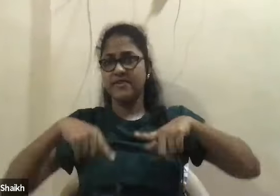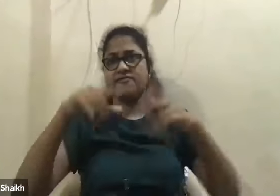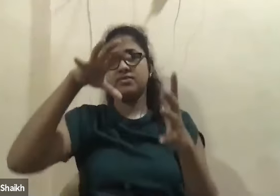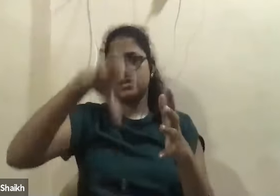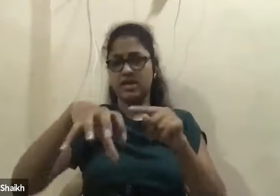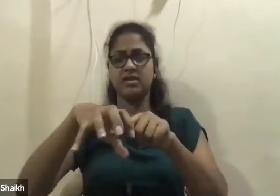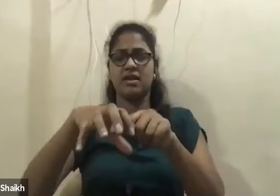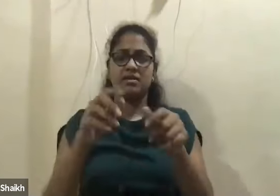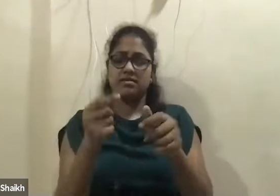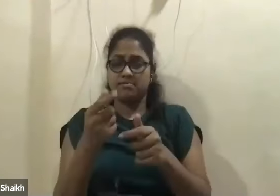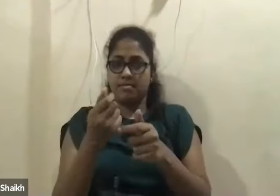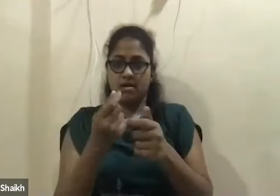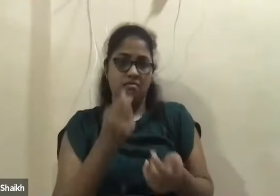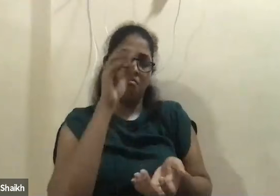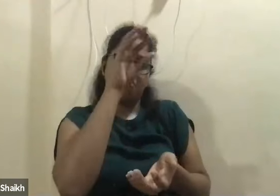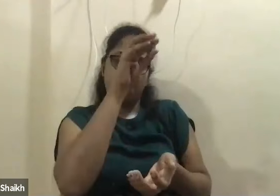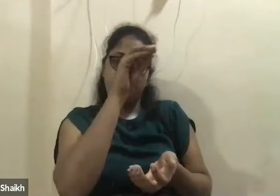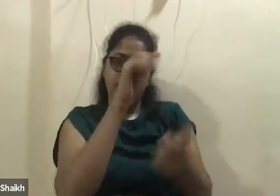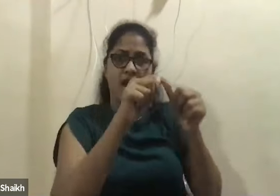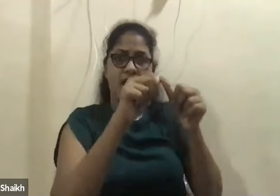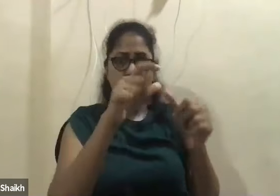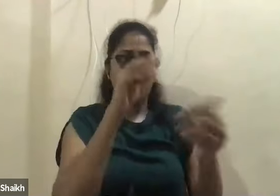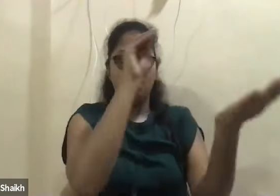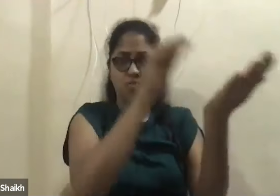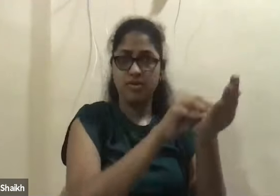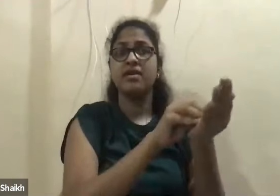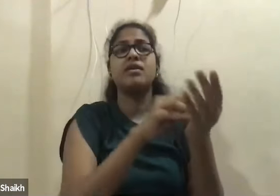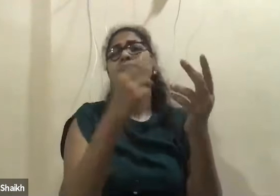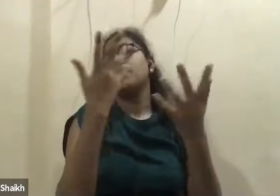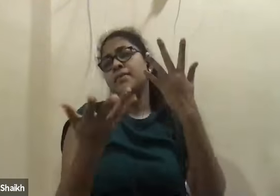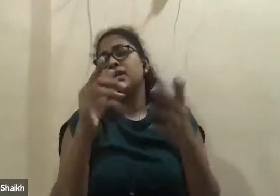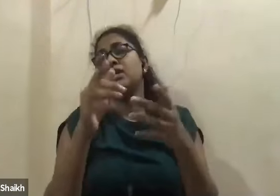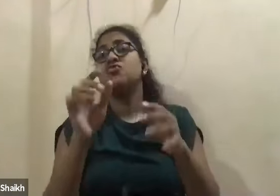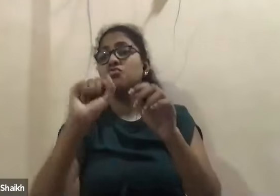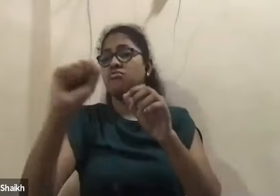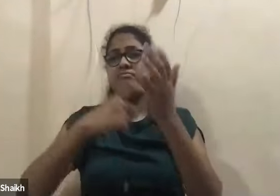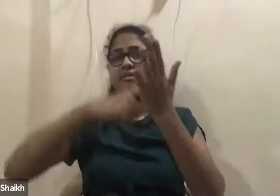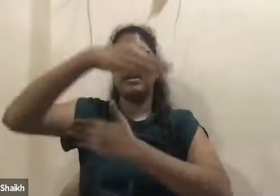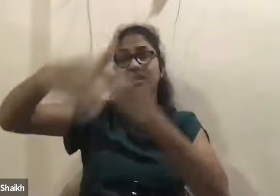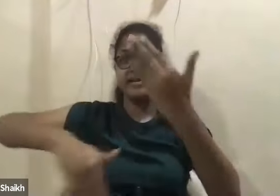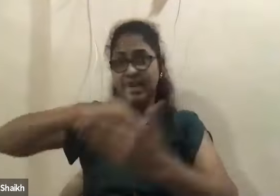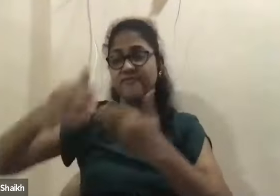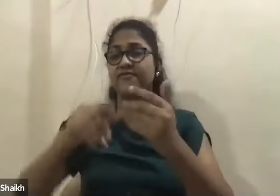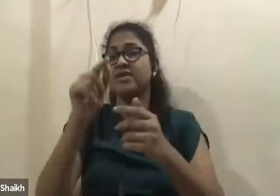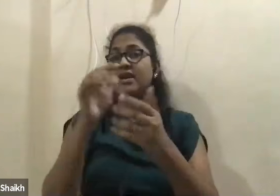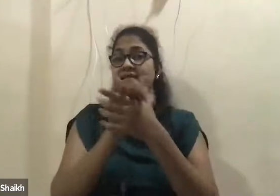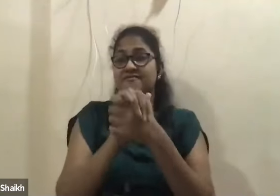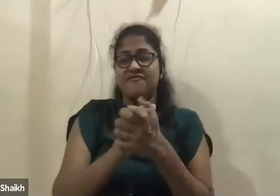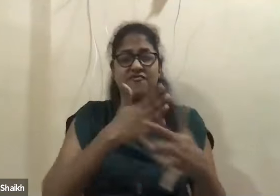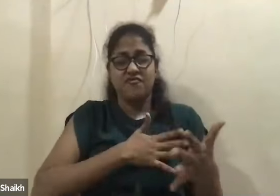account, and you can have 2-3 your trustworthy your relatives and friends, right? From 30s to